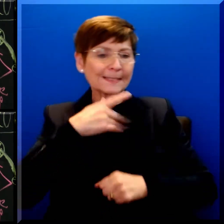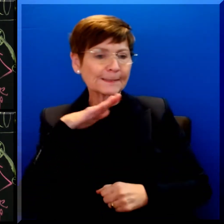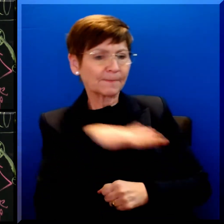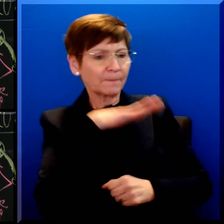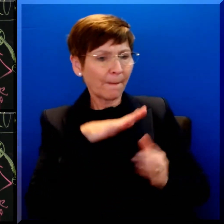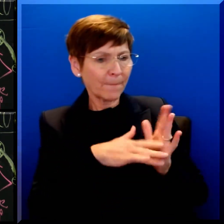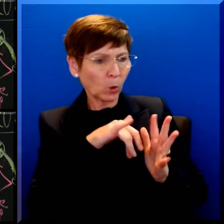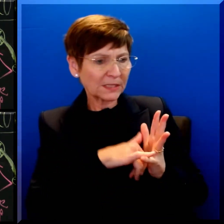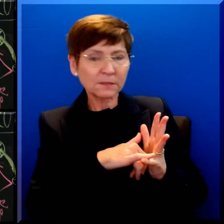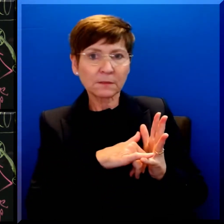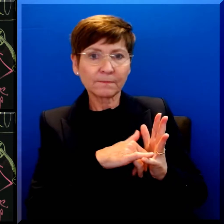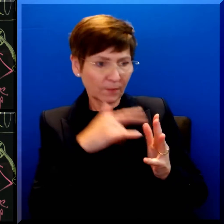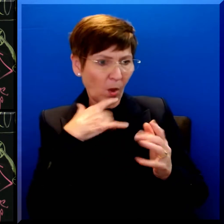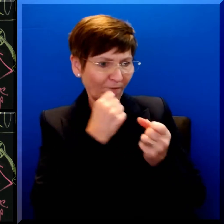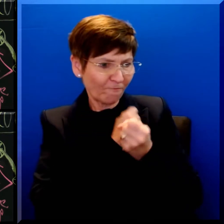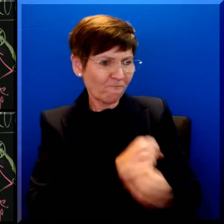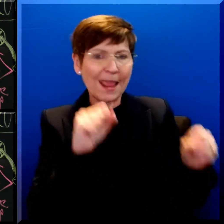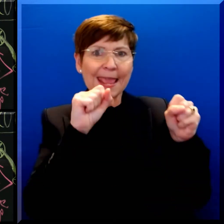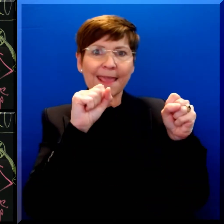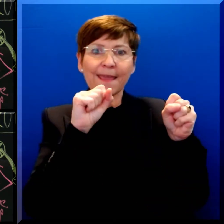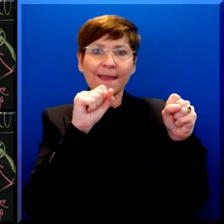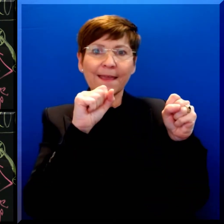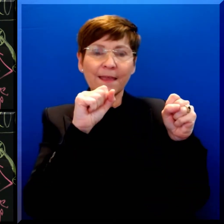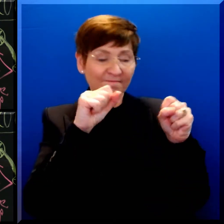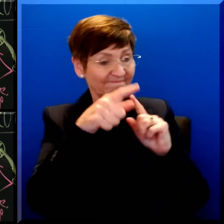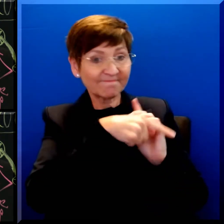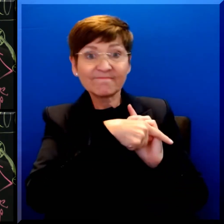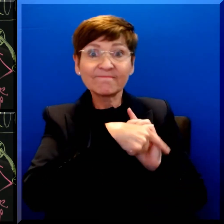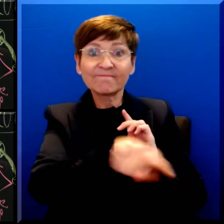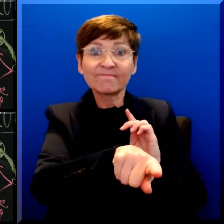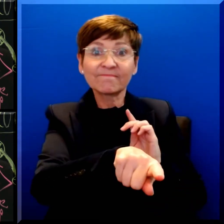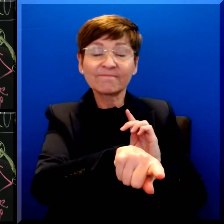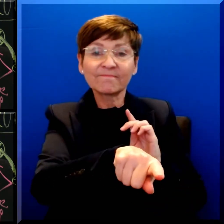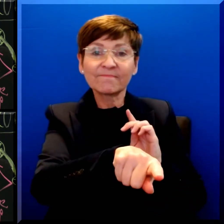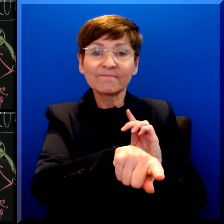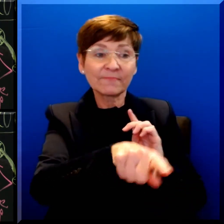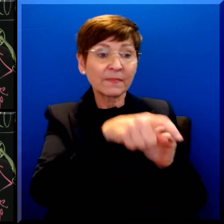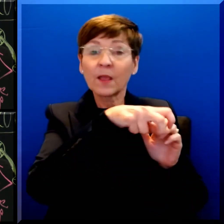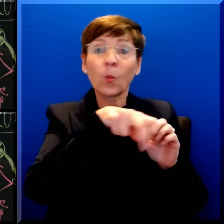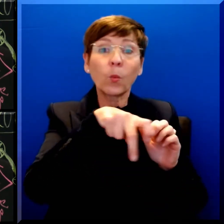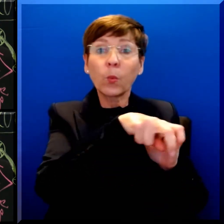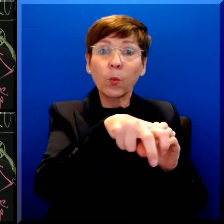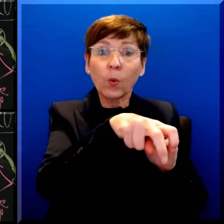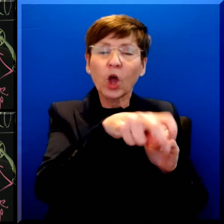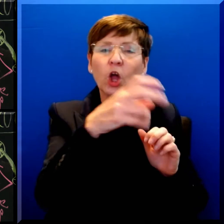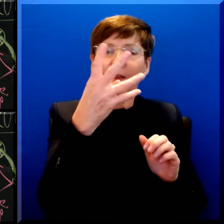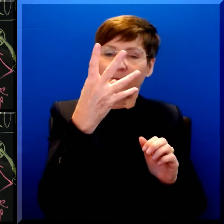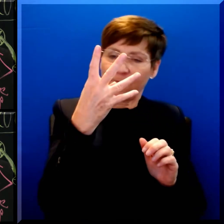slavery. I'm going to liberate the nation of Israel through you. So he sends Moses on a road trip that lasted 40